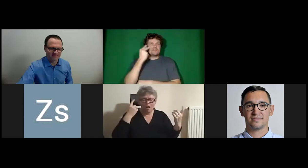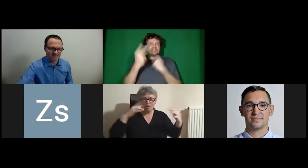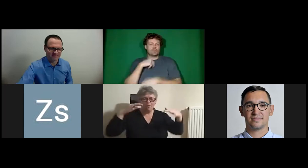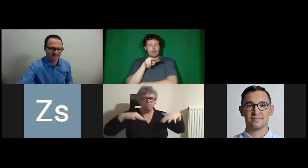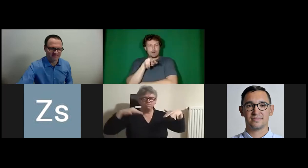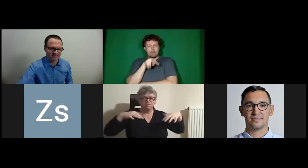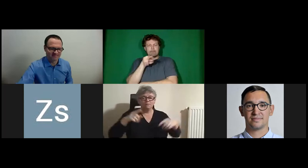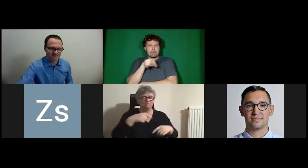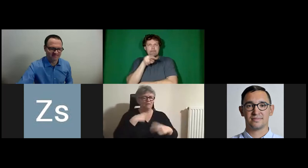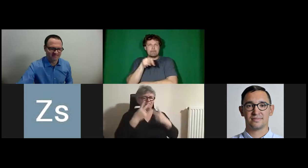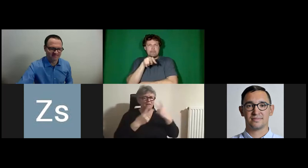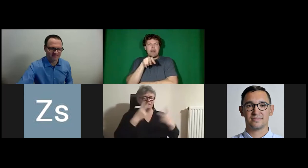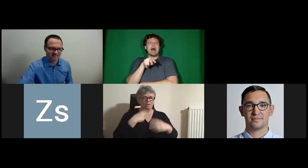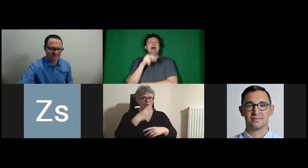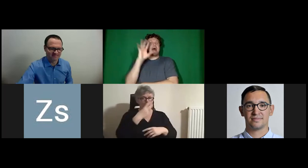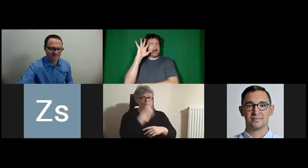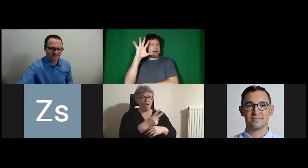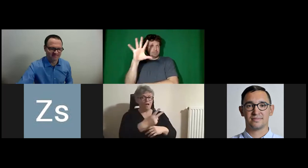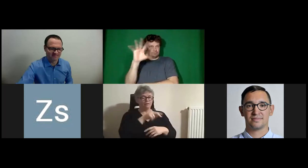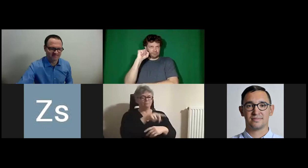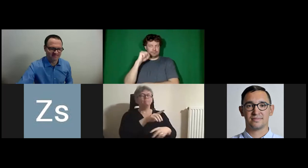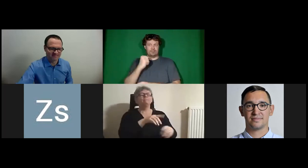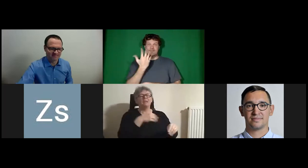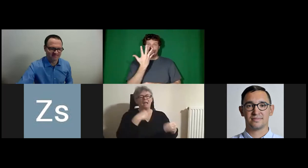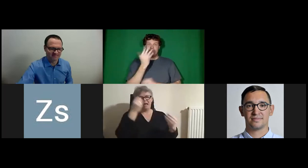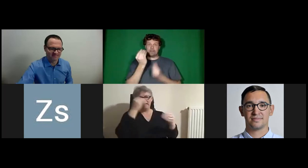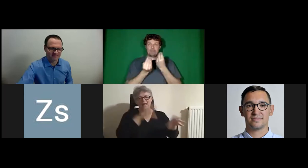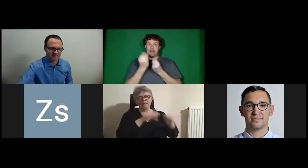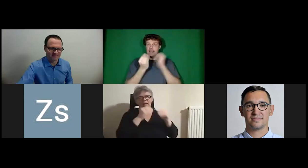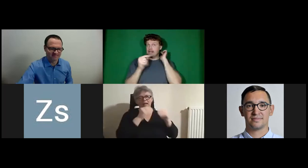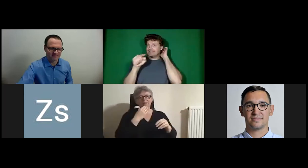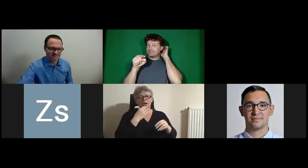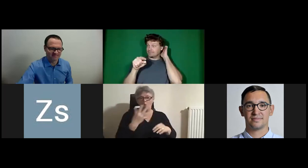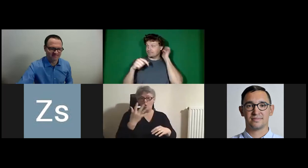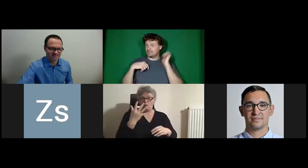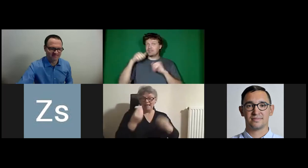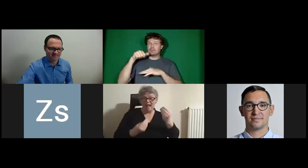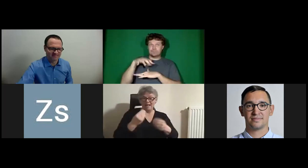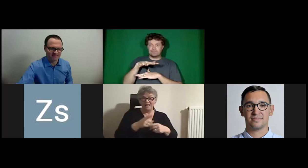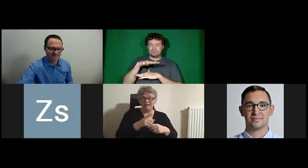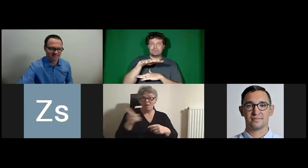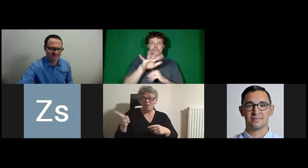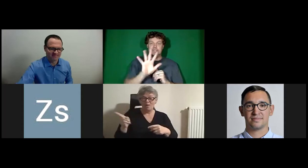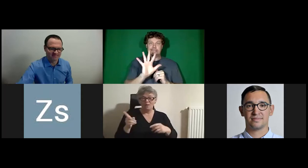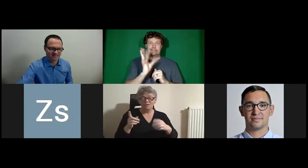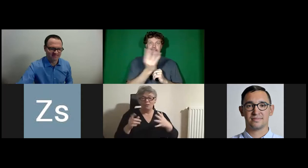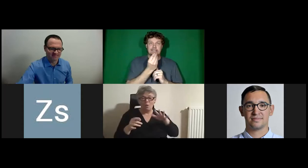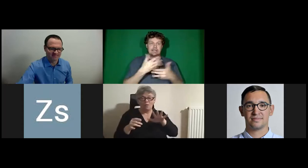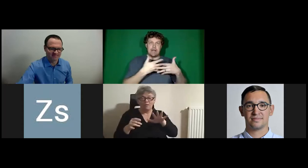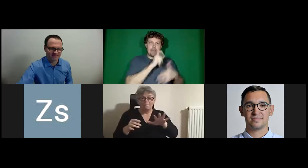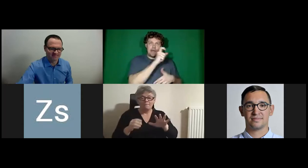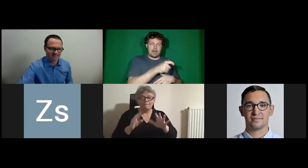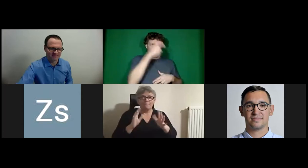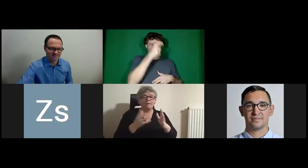plays and I couldn't hear it anyways, but I was looking at what was happening visually. And so I saw that during this play, there were